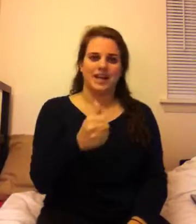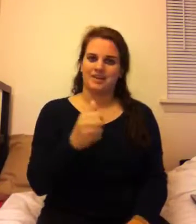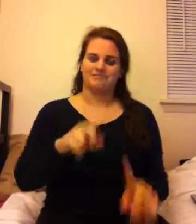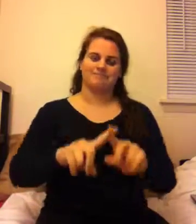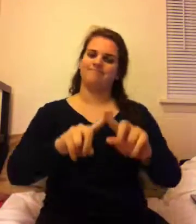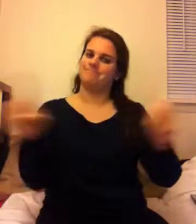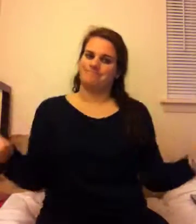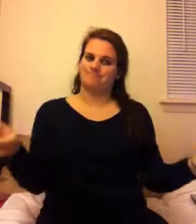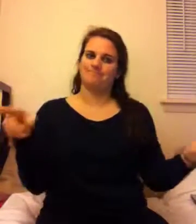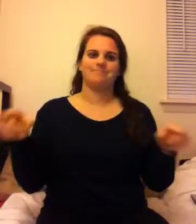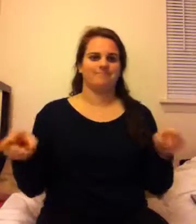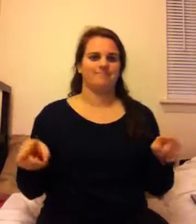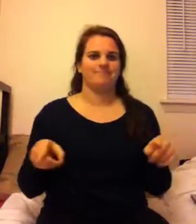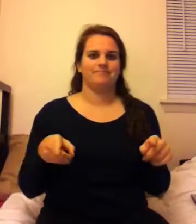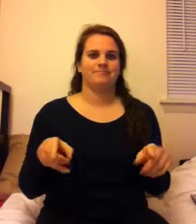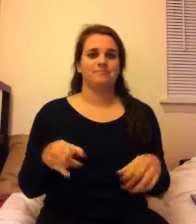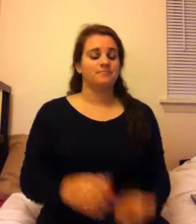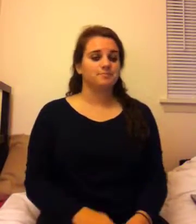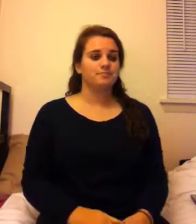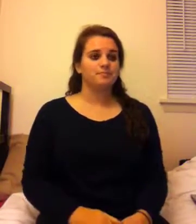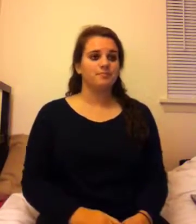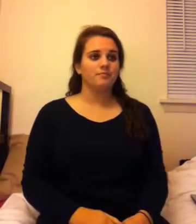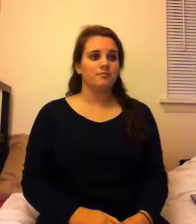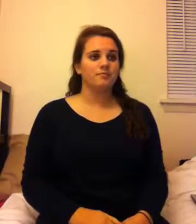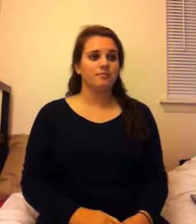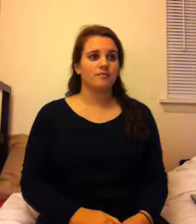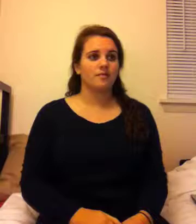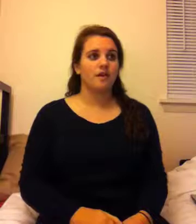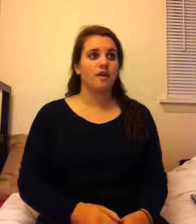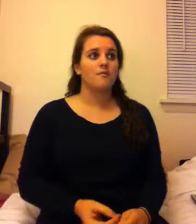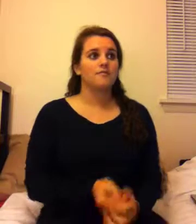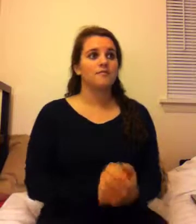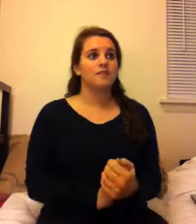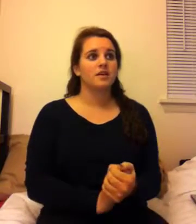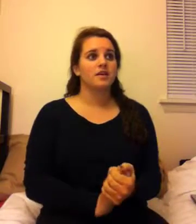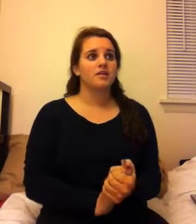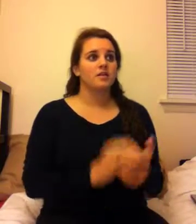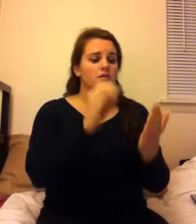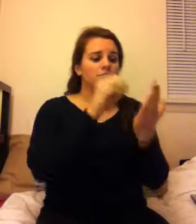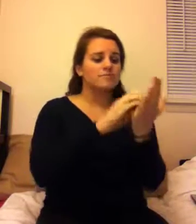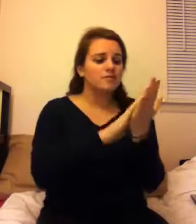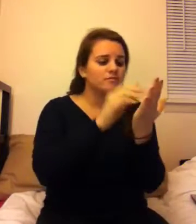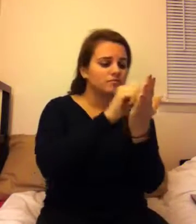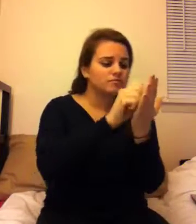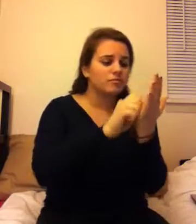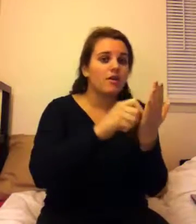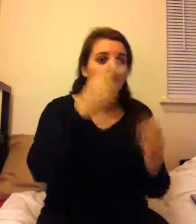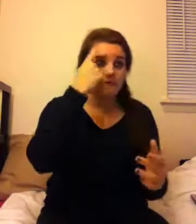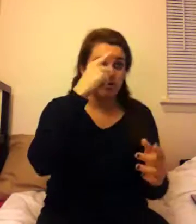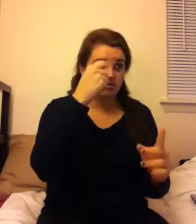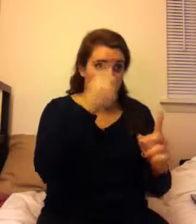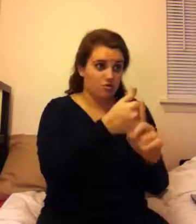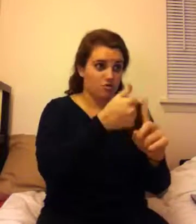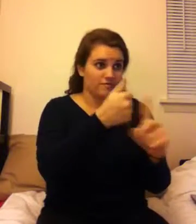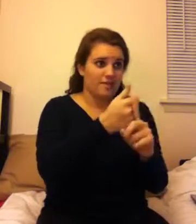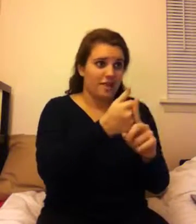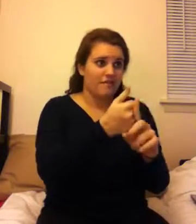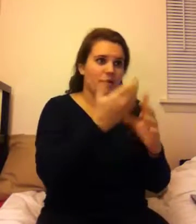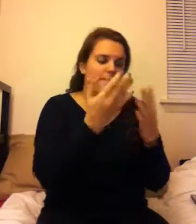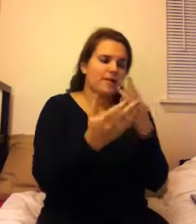When you take notes for yourself, it's easy to get careless and sloppy and draw pictures and